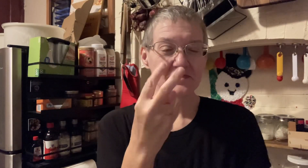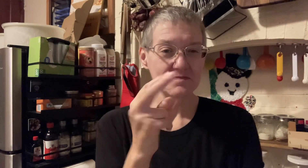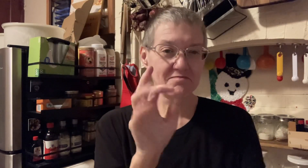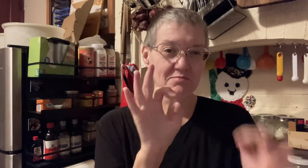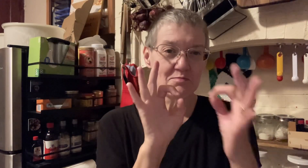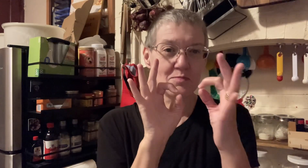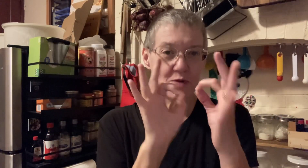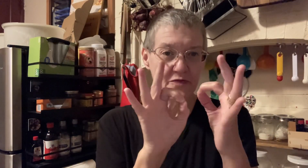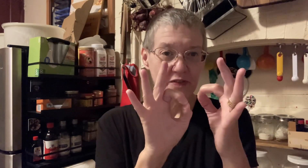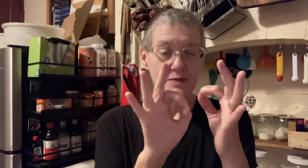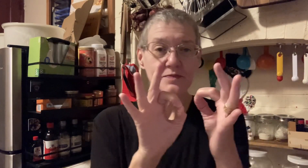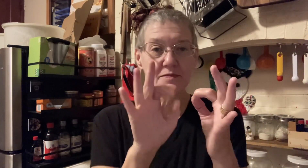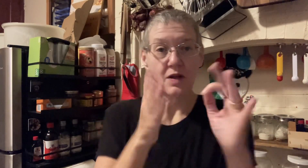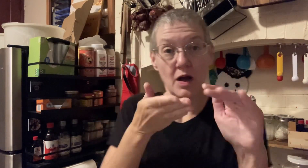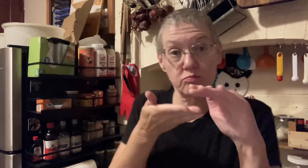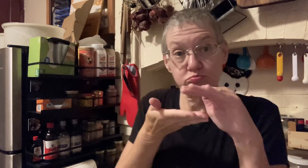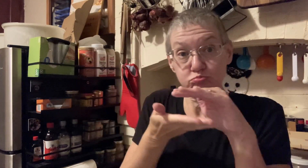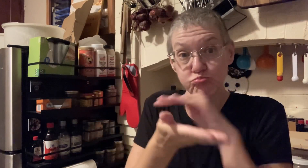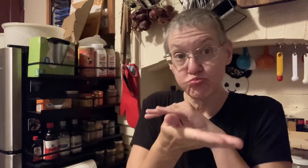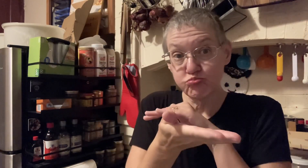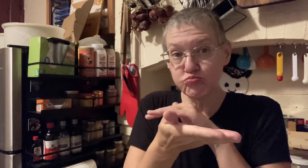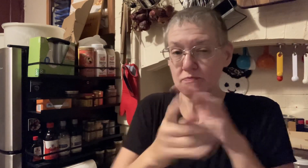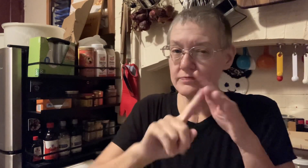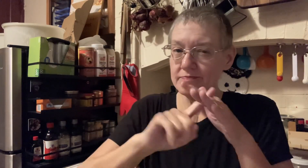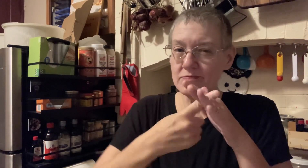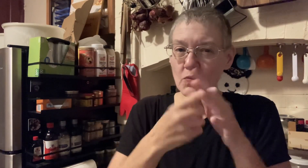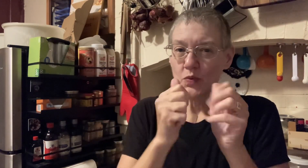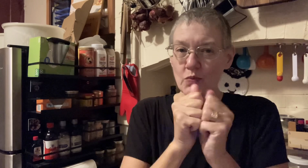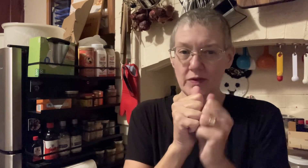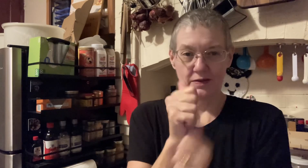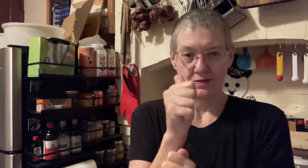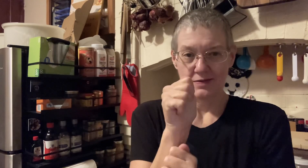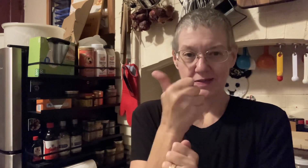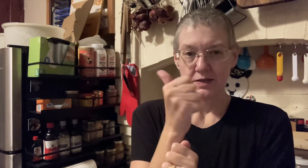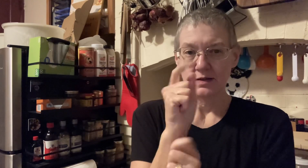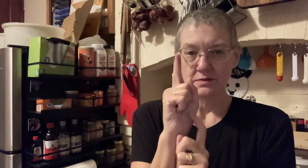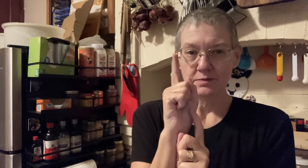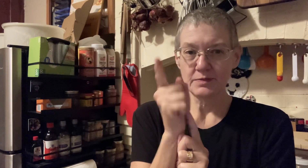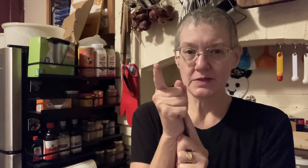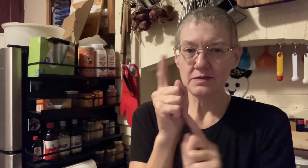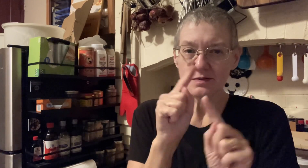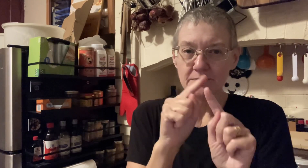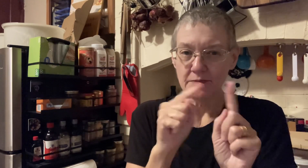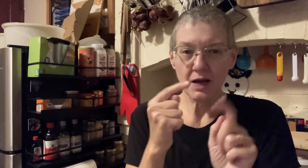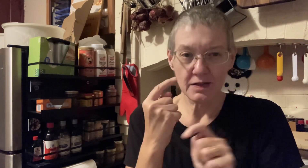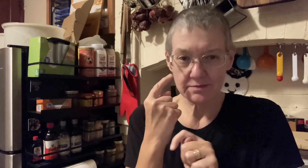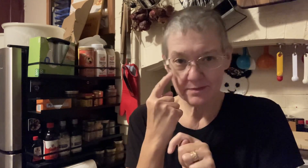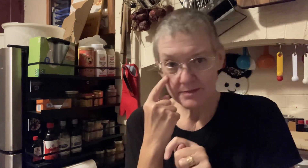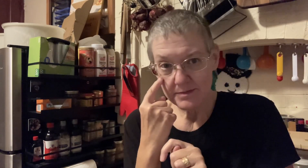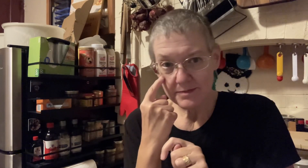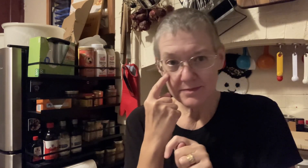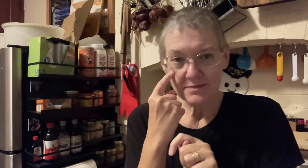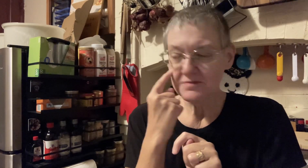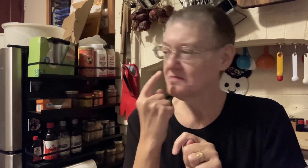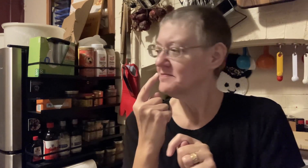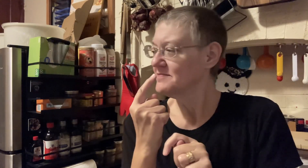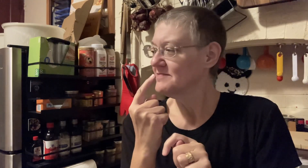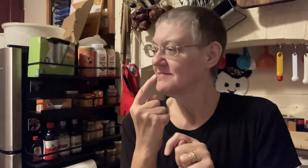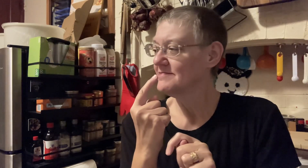It looks like 12 is perfect. So I'm going to start with just 10 minutes. But I'm going to keep my eye on